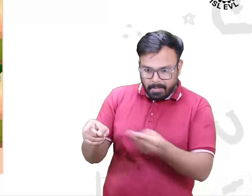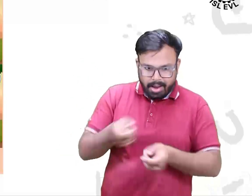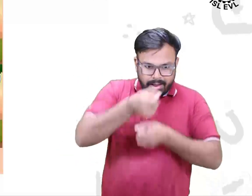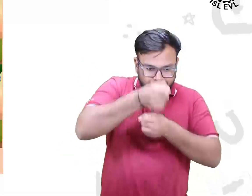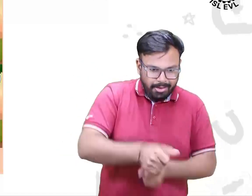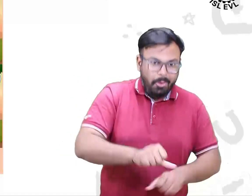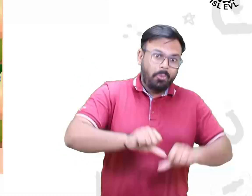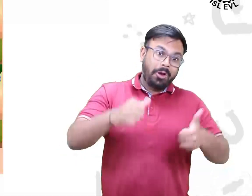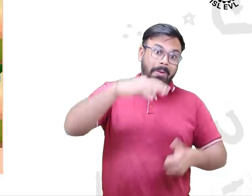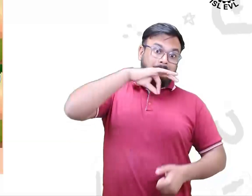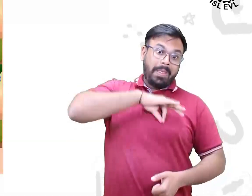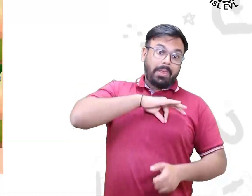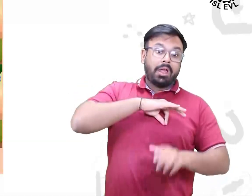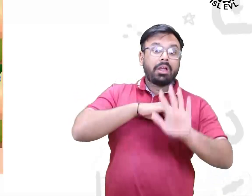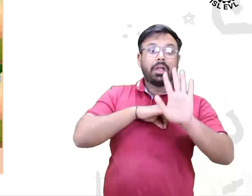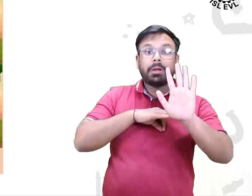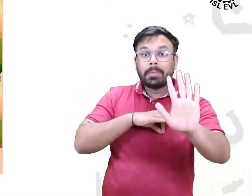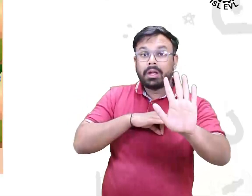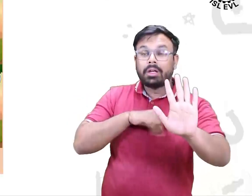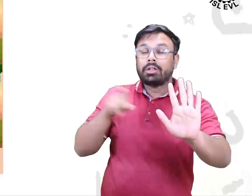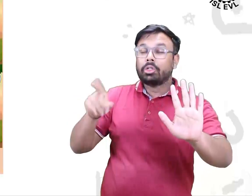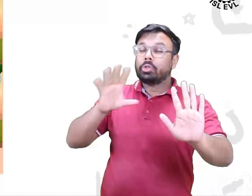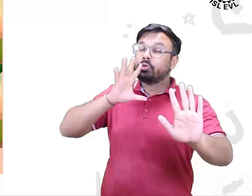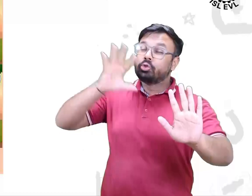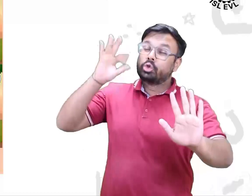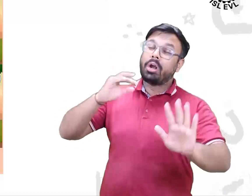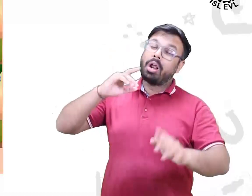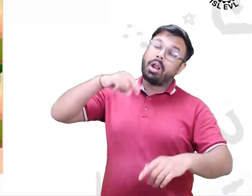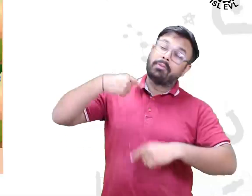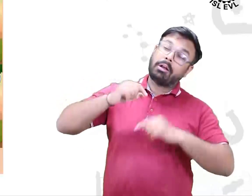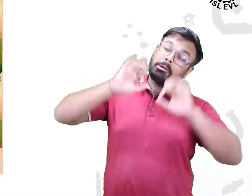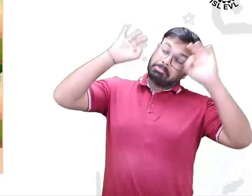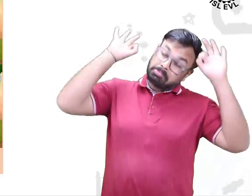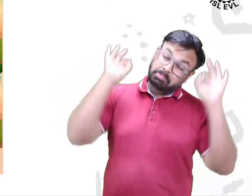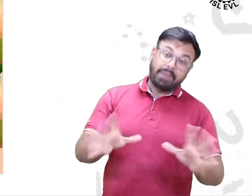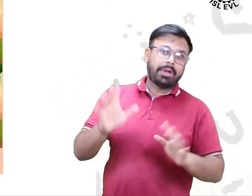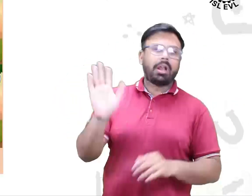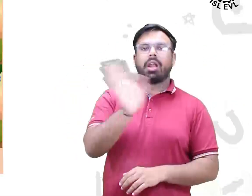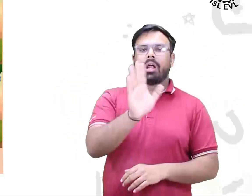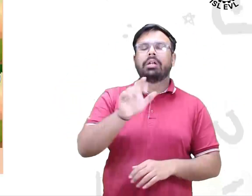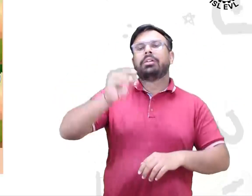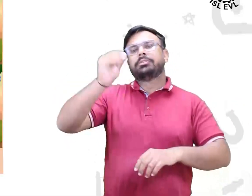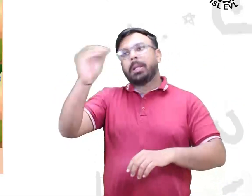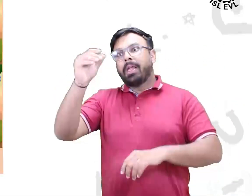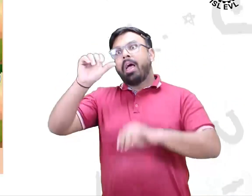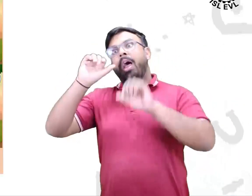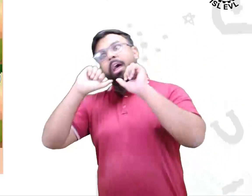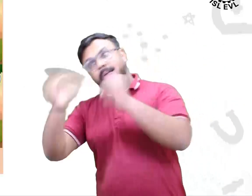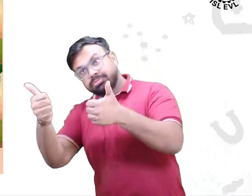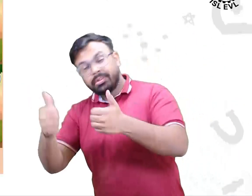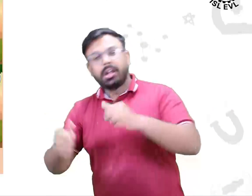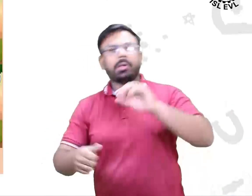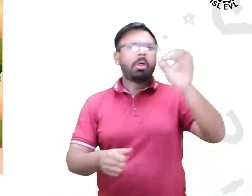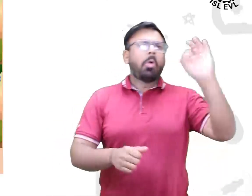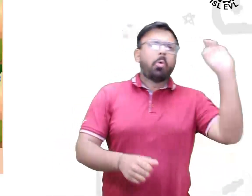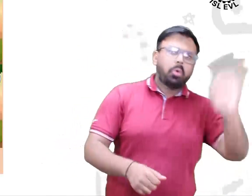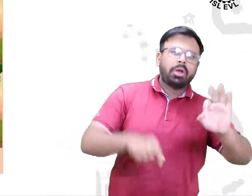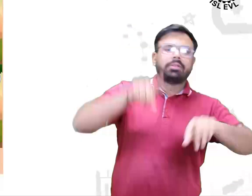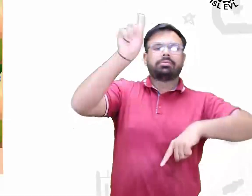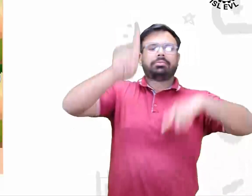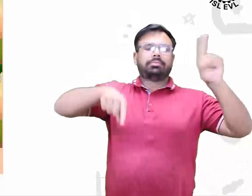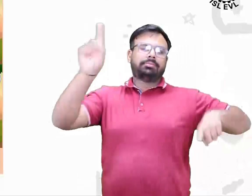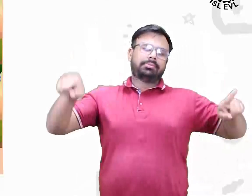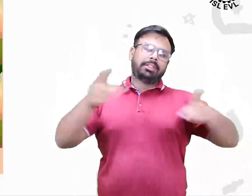Though termite mounds are bioindicators for shallow groundwater, it's not